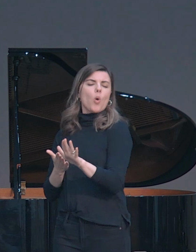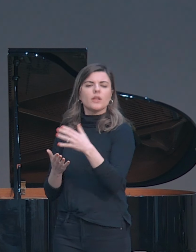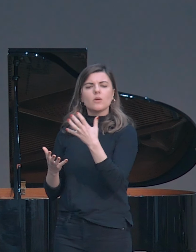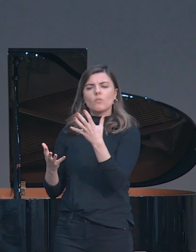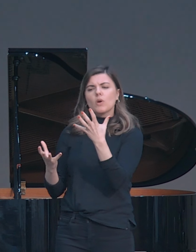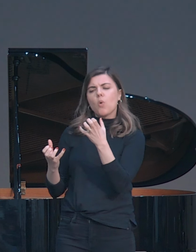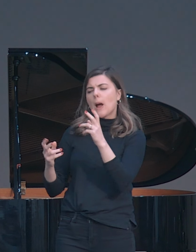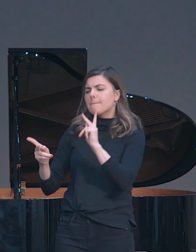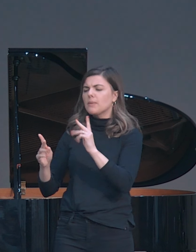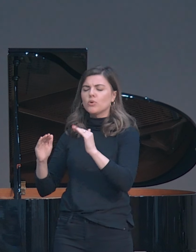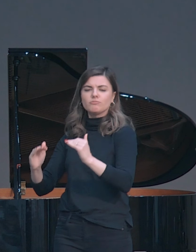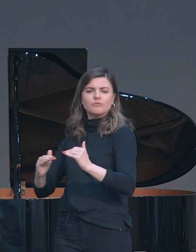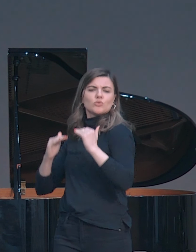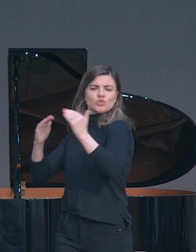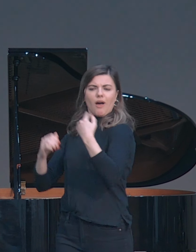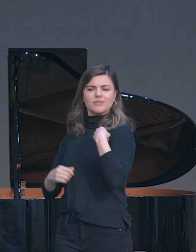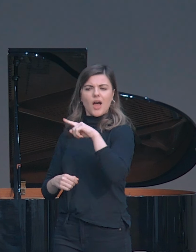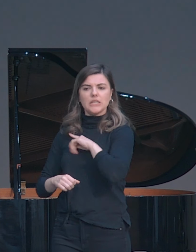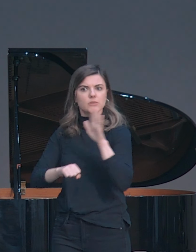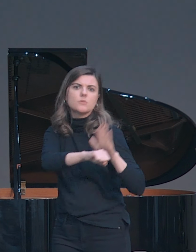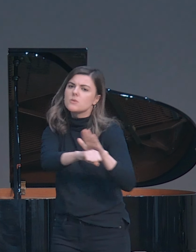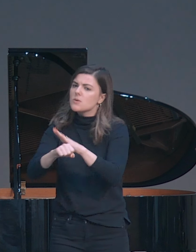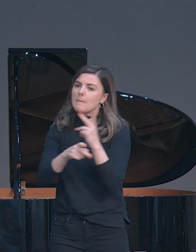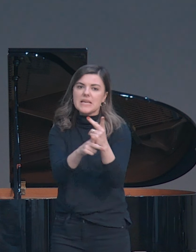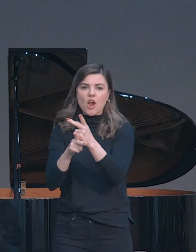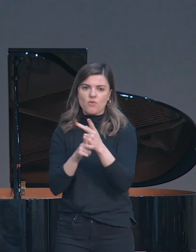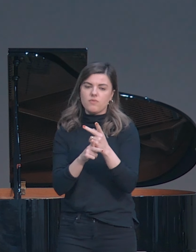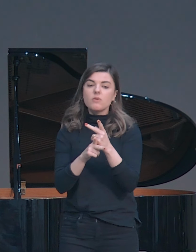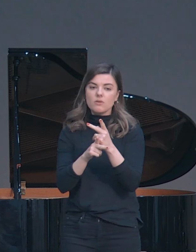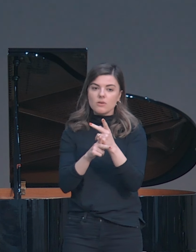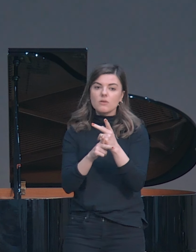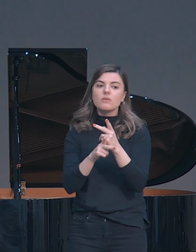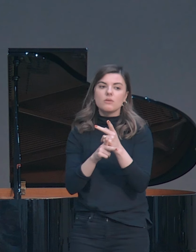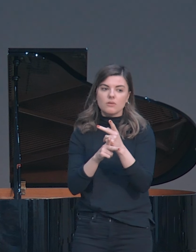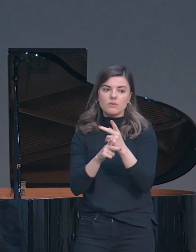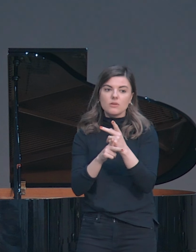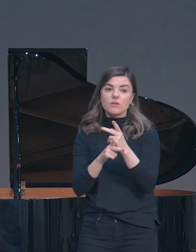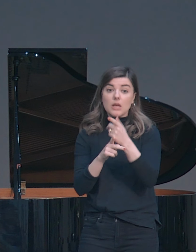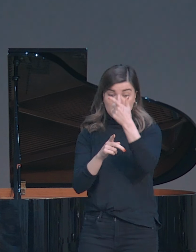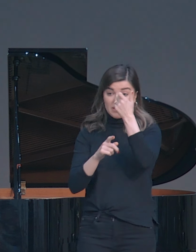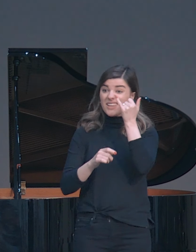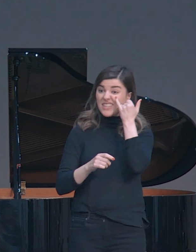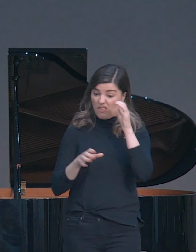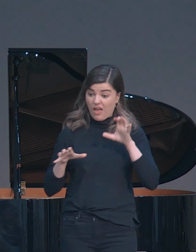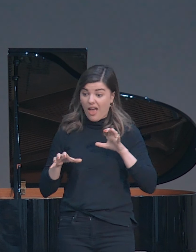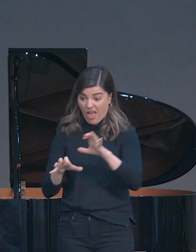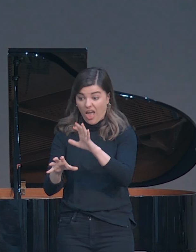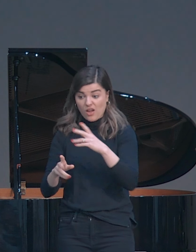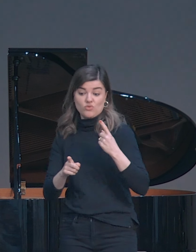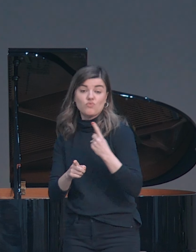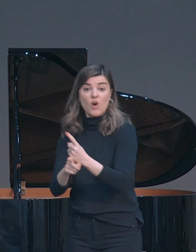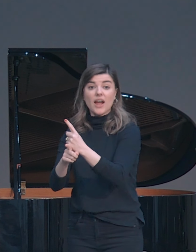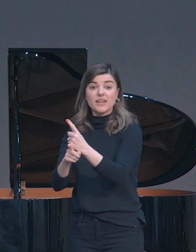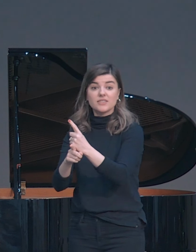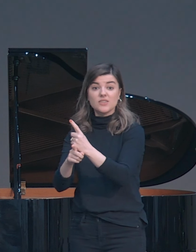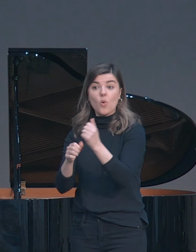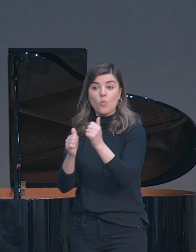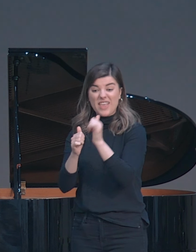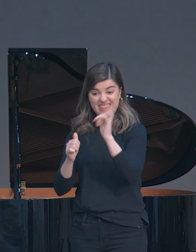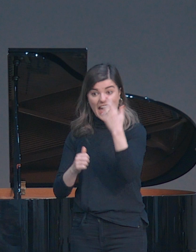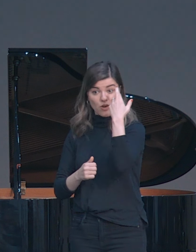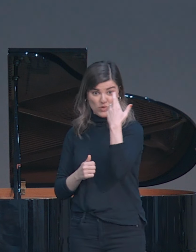glory in us. Beware of this, Jesus warns, because any act of righteousness done with this